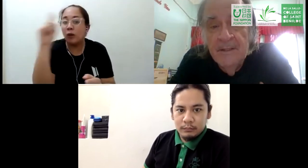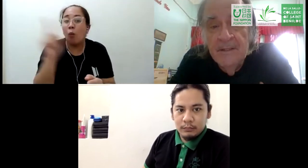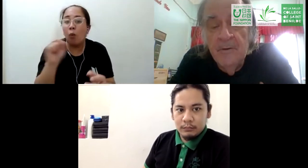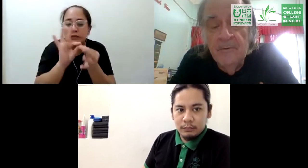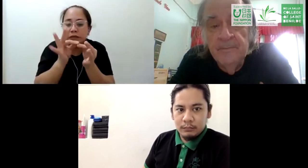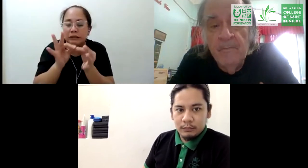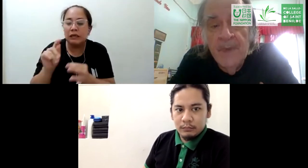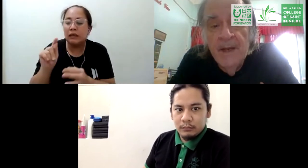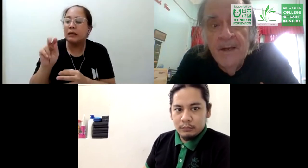So